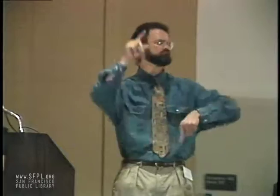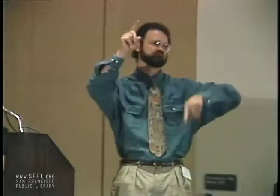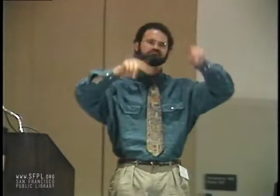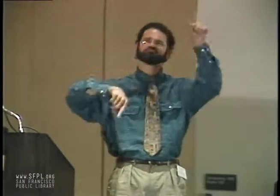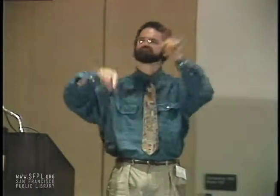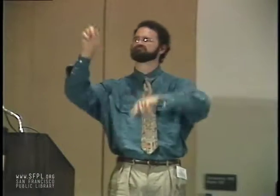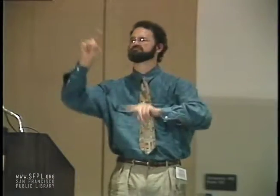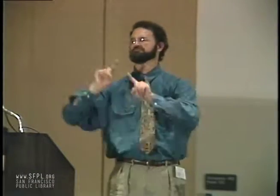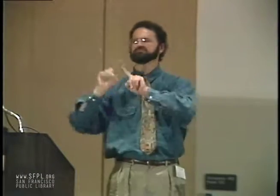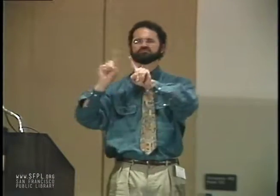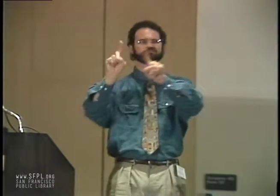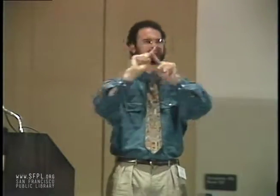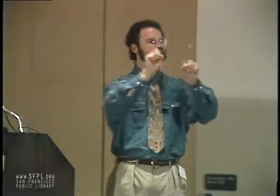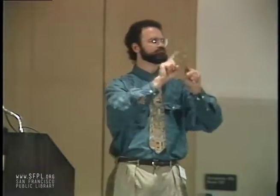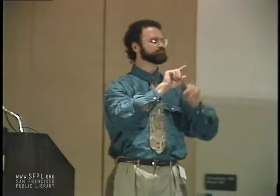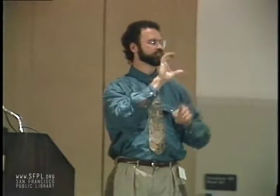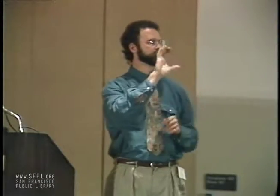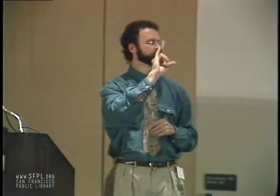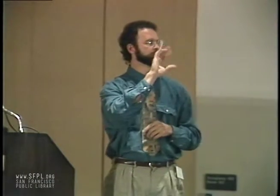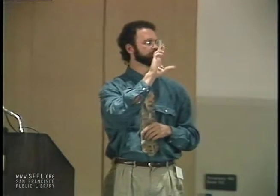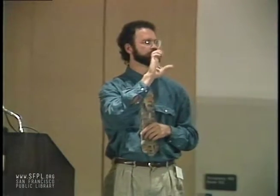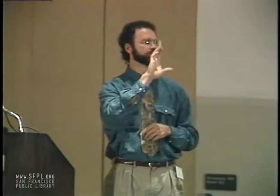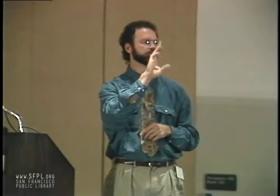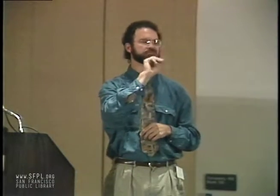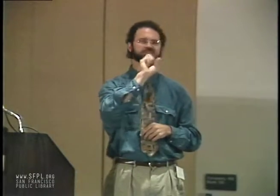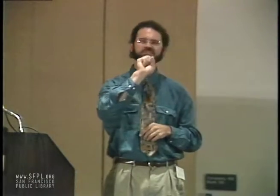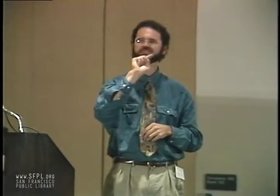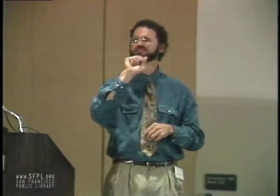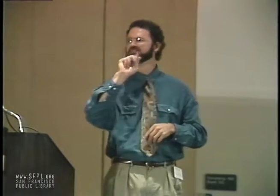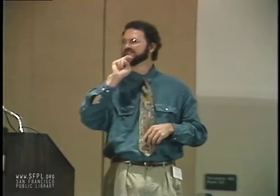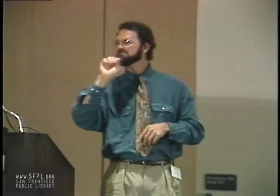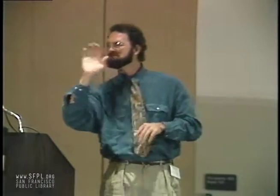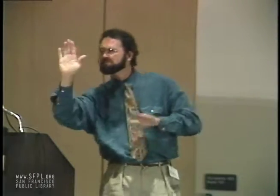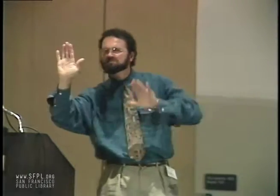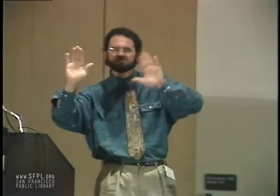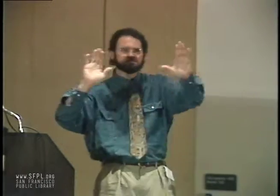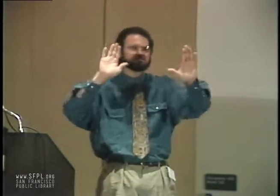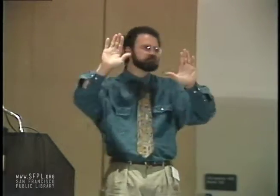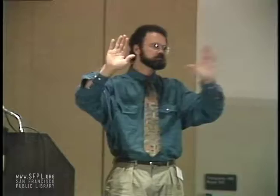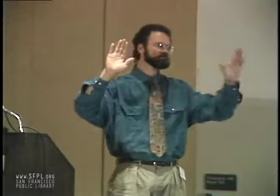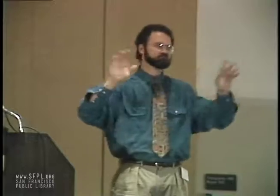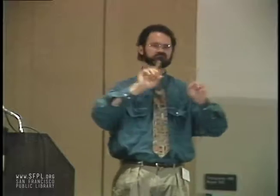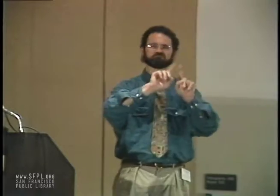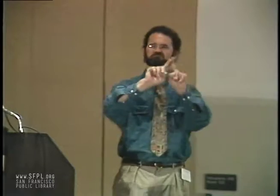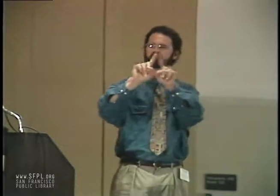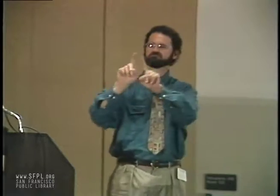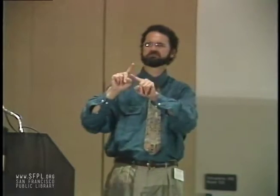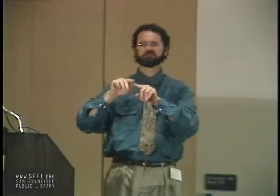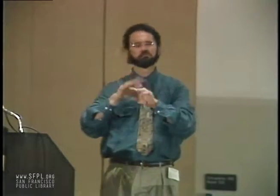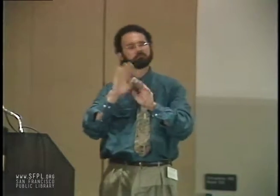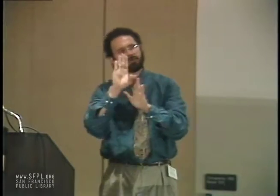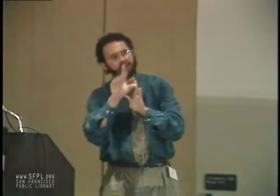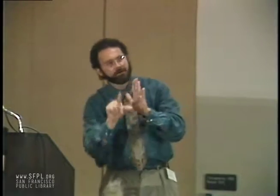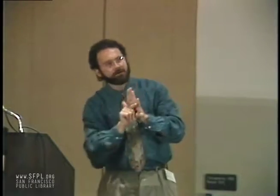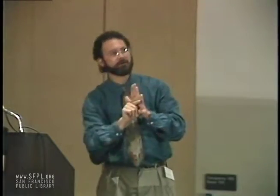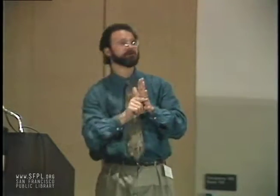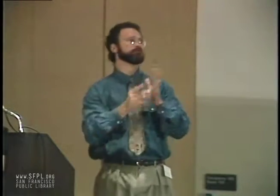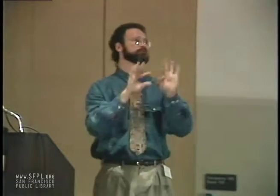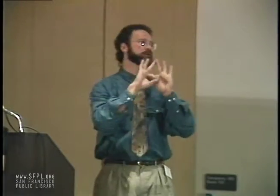they must learn some sort of a cultural identity. And there are a variety of circumstances in